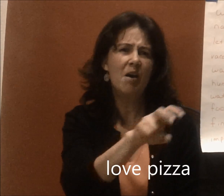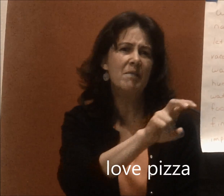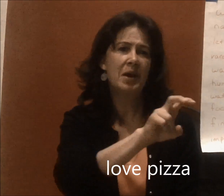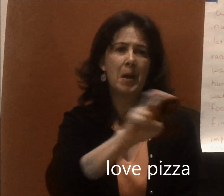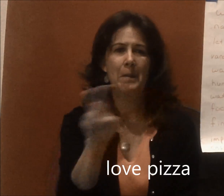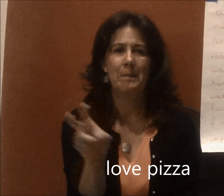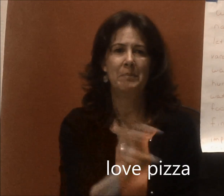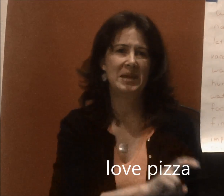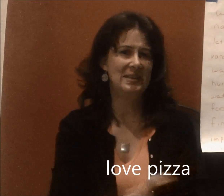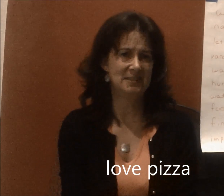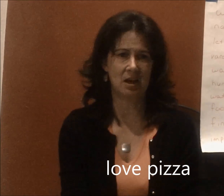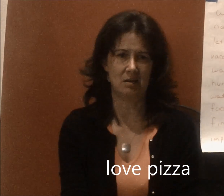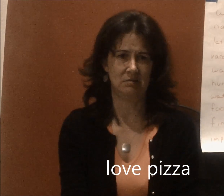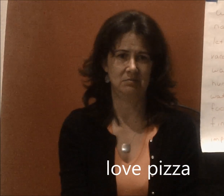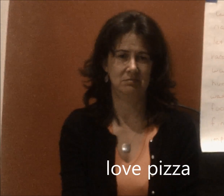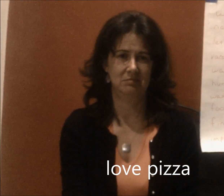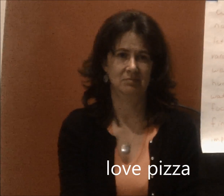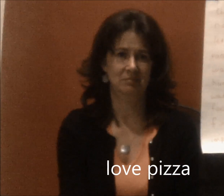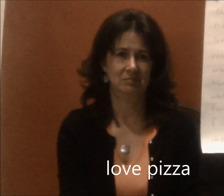love pizza.